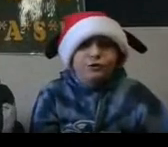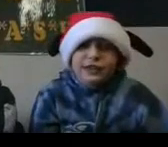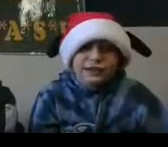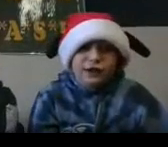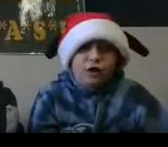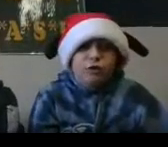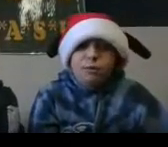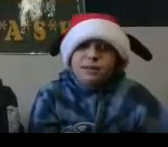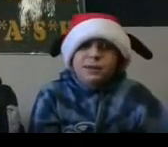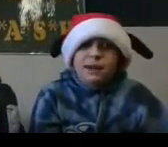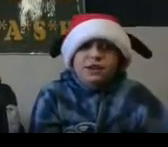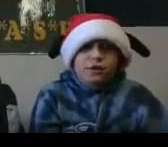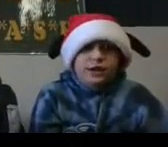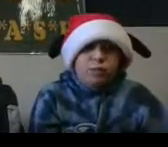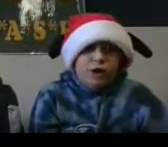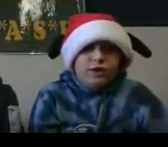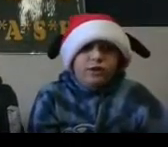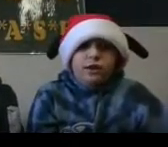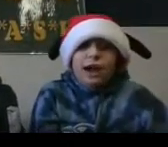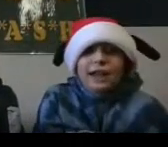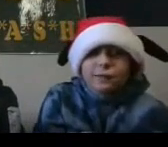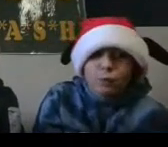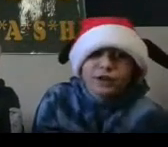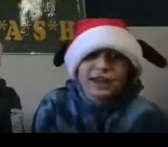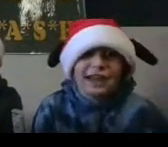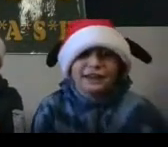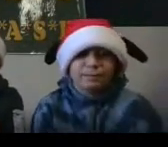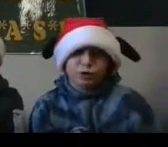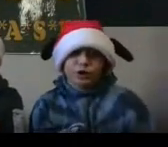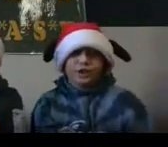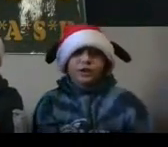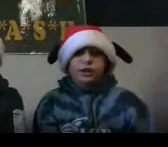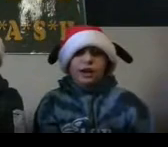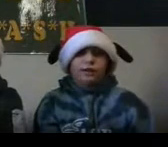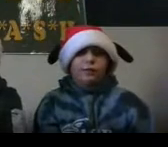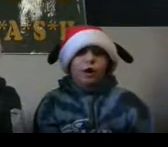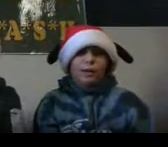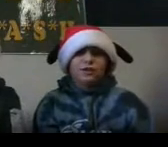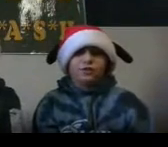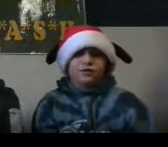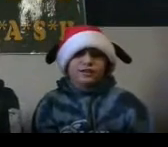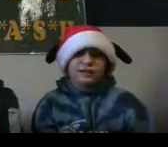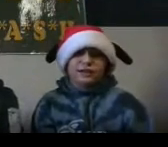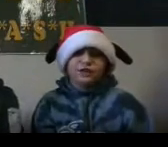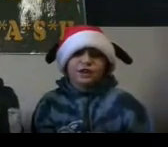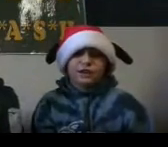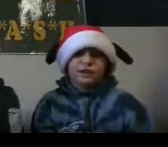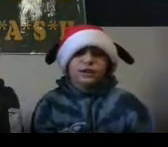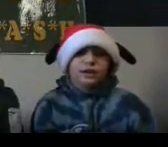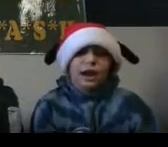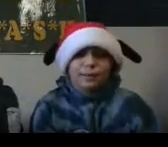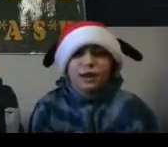Oh, you didn't know. Miss Baker, grade 1. I have one cat named Cookie. I love all my students and